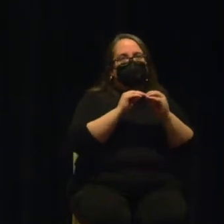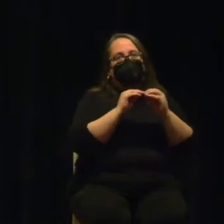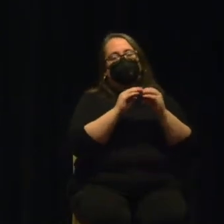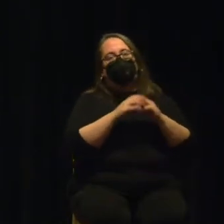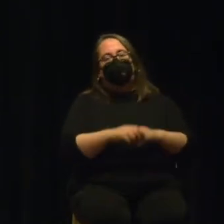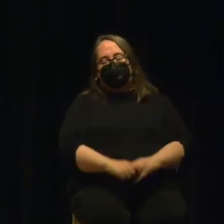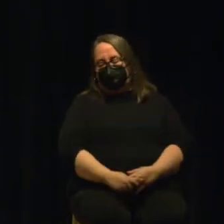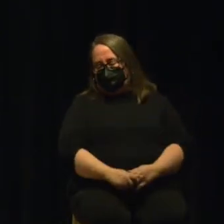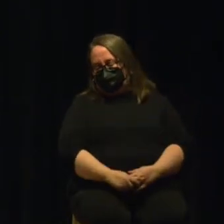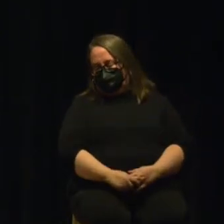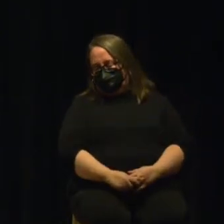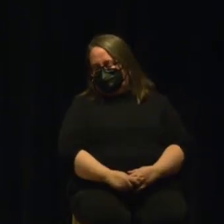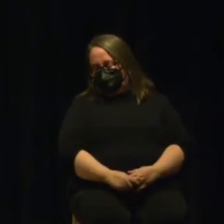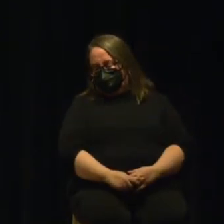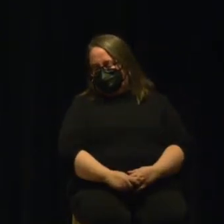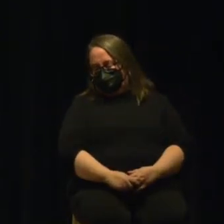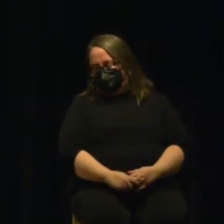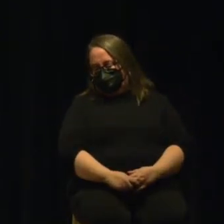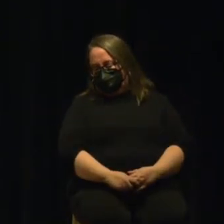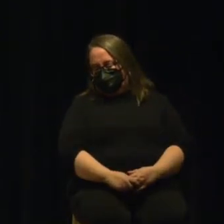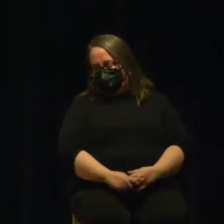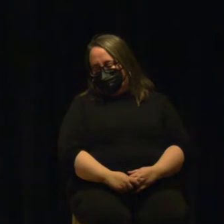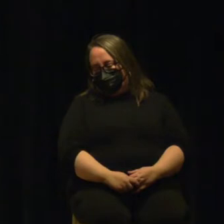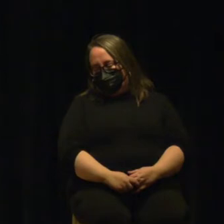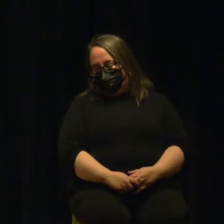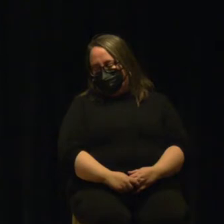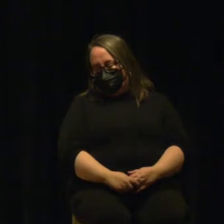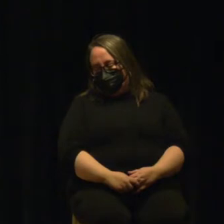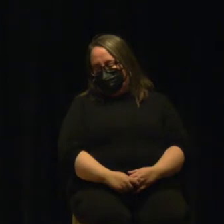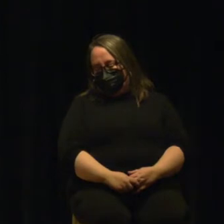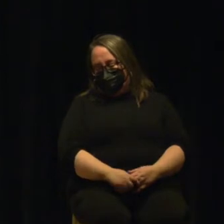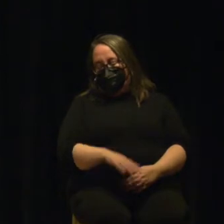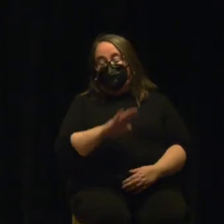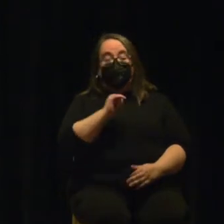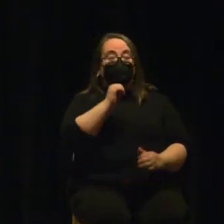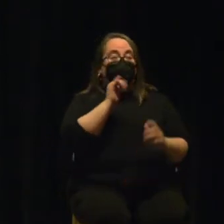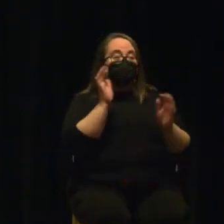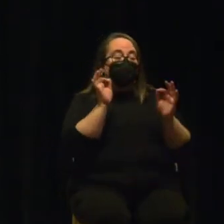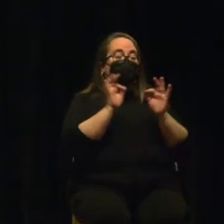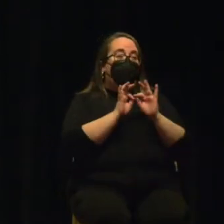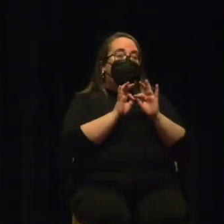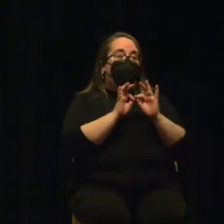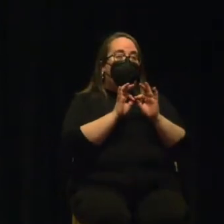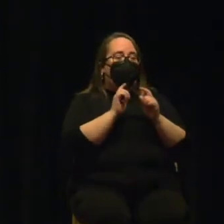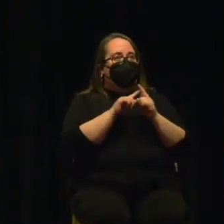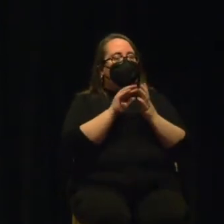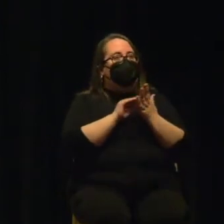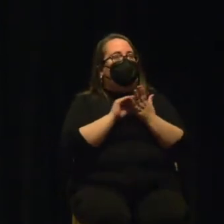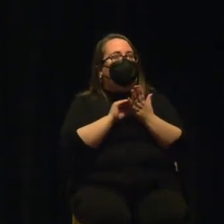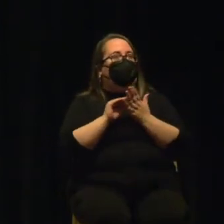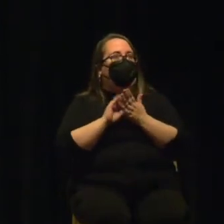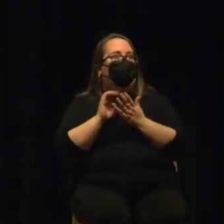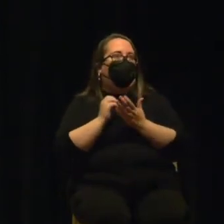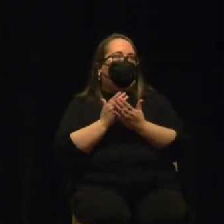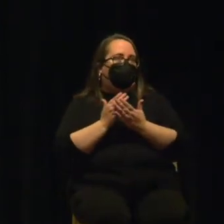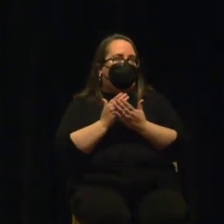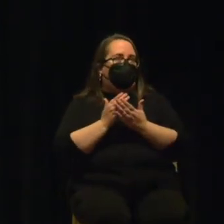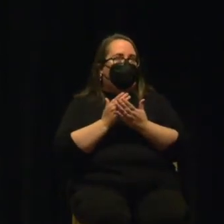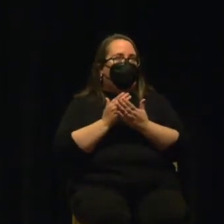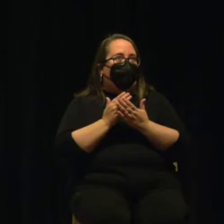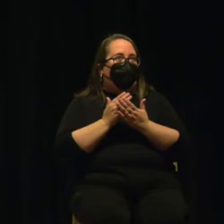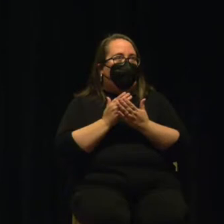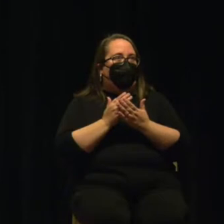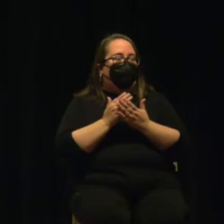space. That, you know, just it seemed really important to try to capture all of it, which is not possible. One of the world's